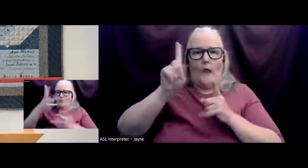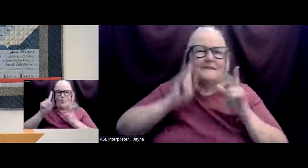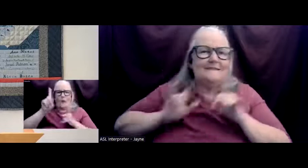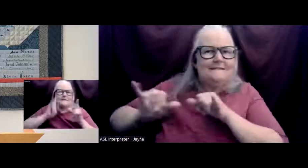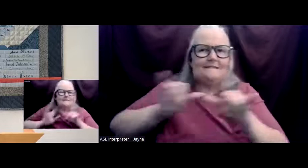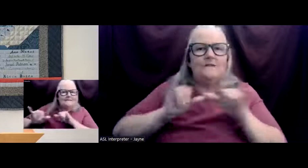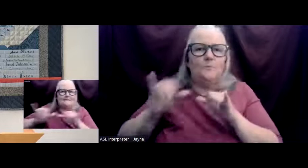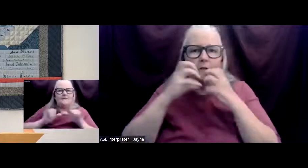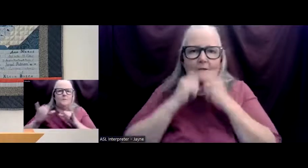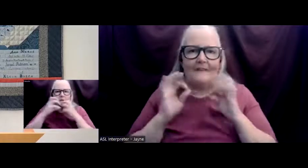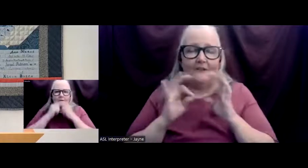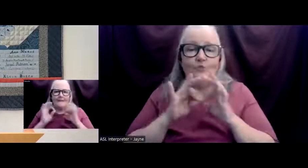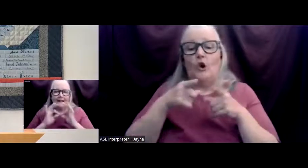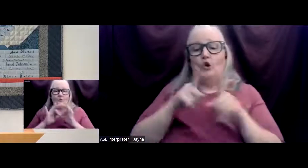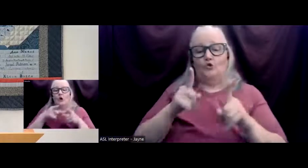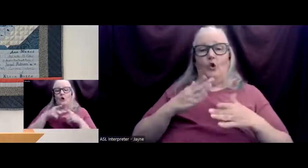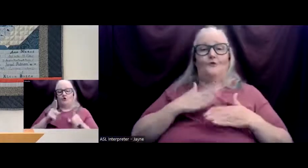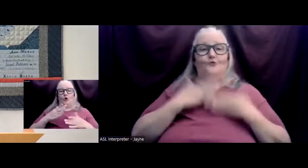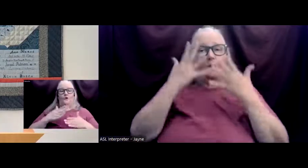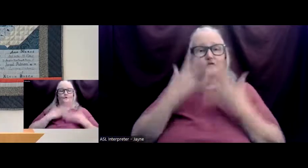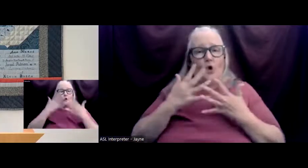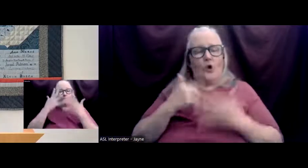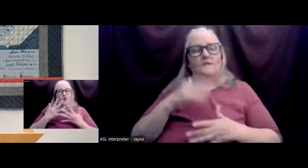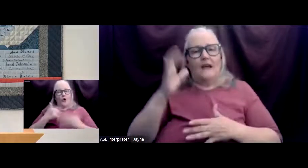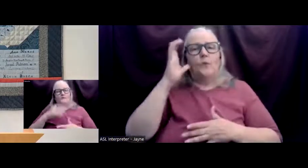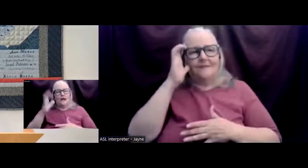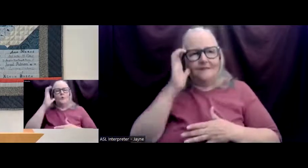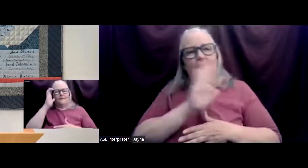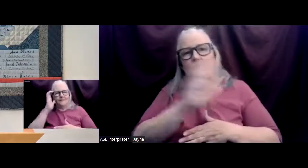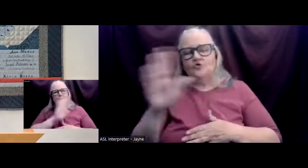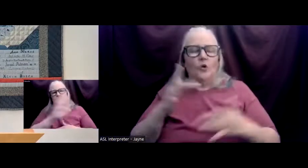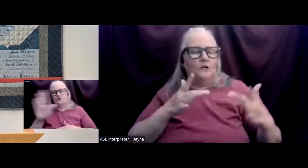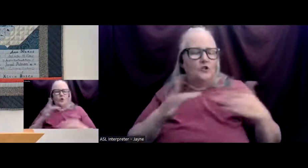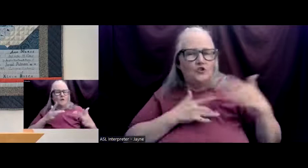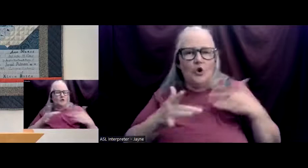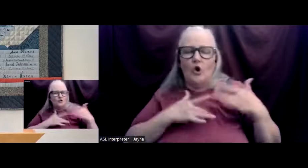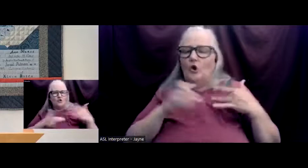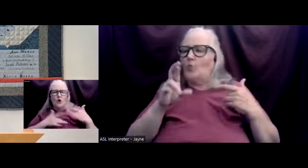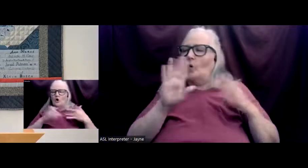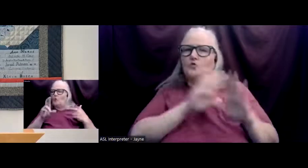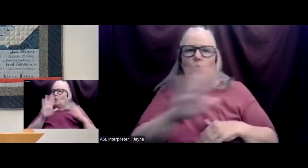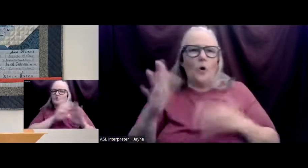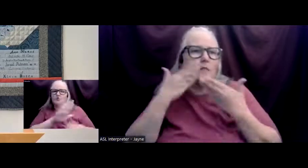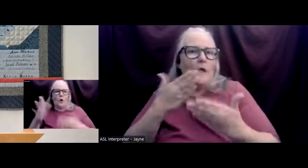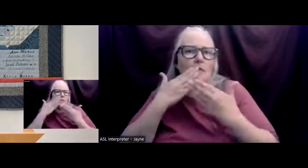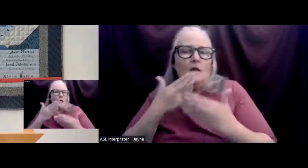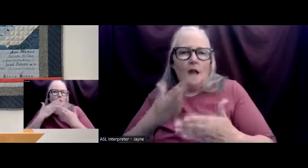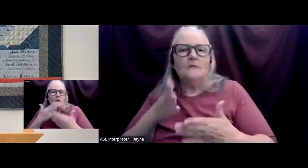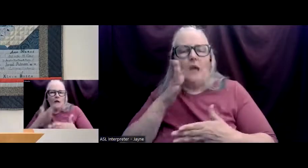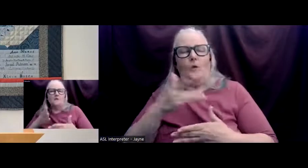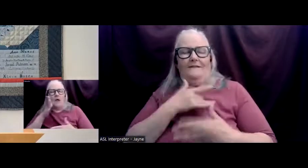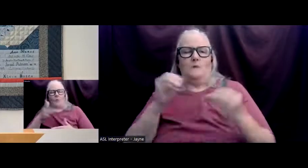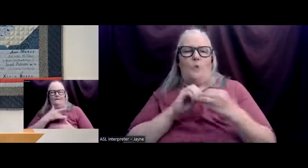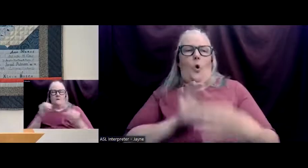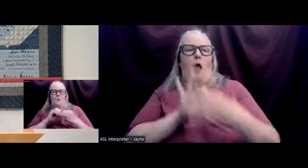At Joys and Sorrows, I'm going to hear about what's troubling you, what's filling you with gratitude. And I'm going to feel connected to you for